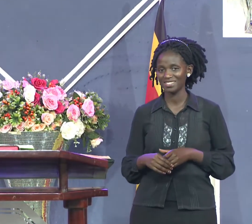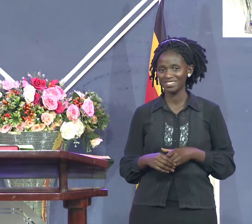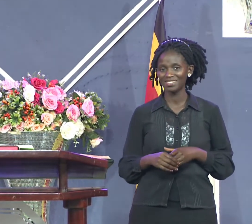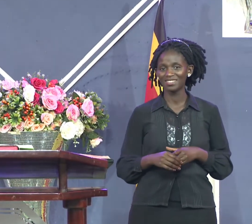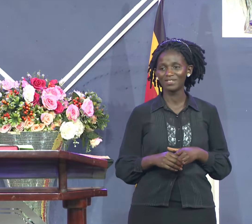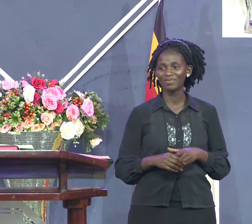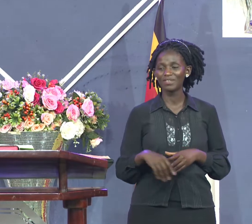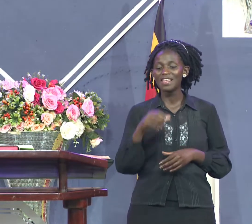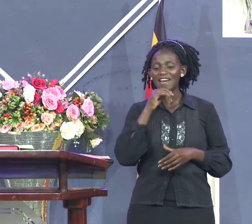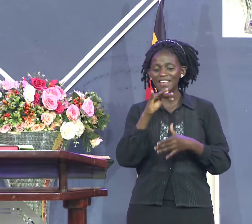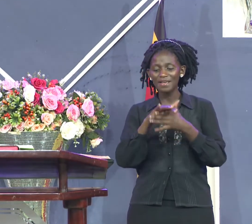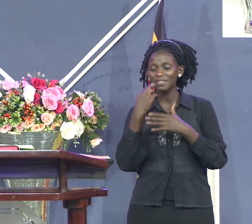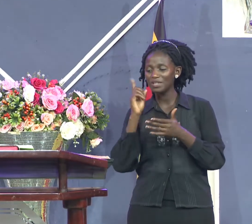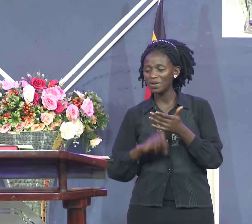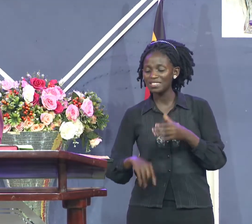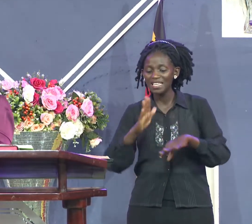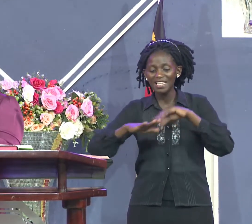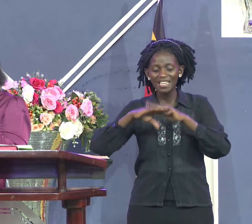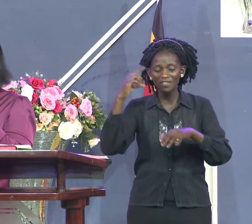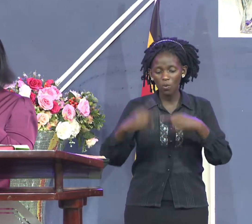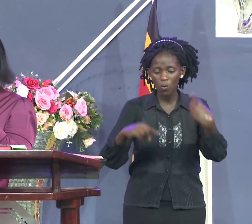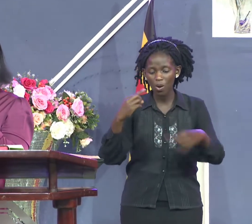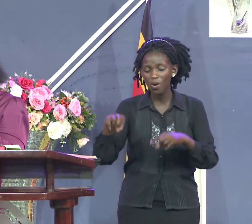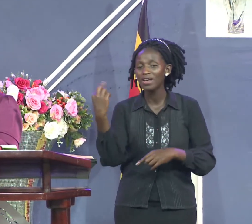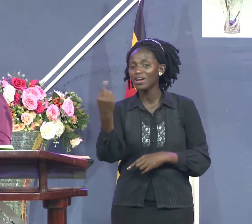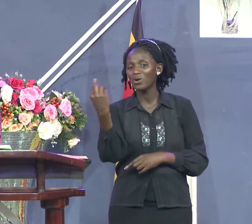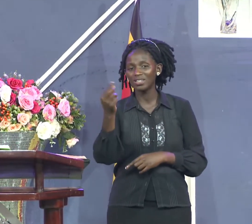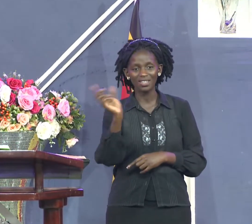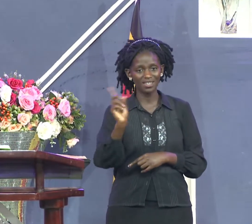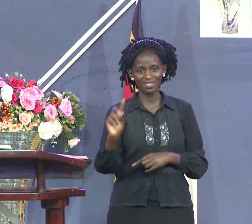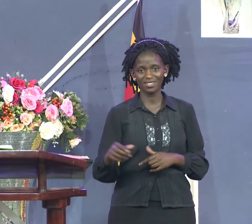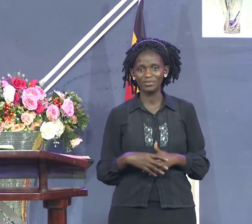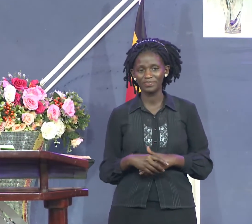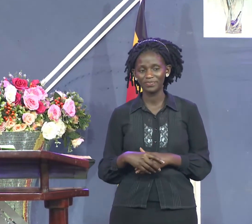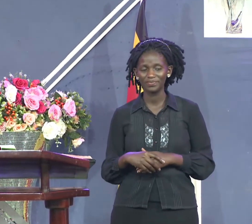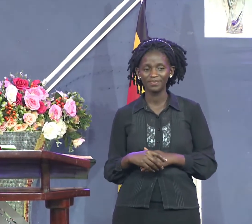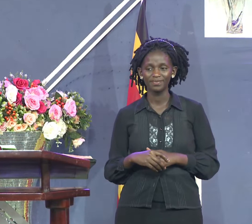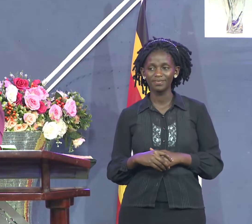too much. And he told me they not only beat children,